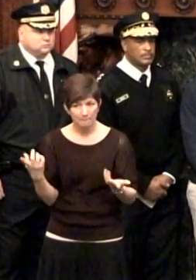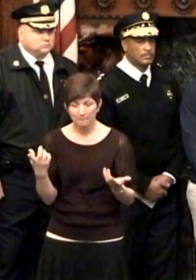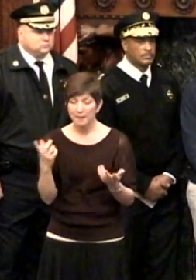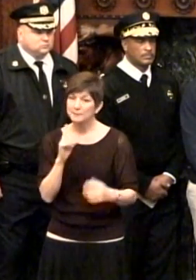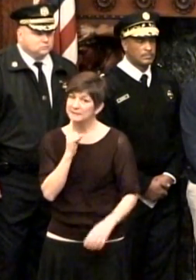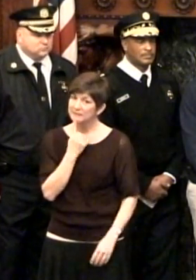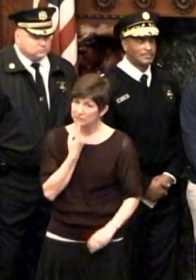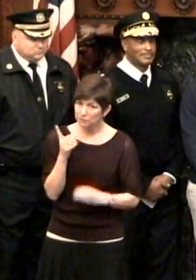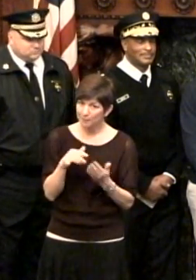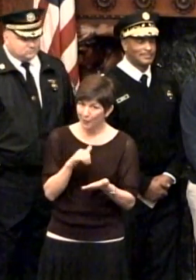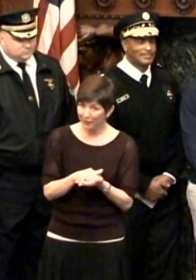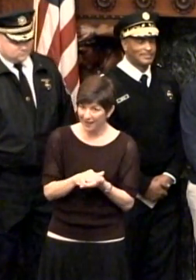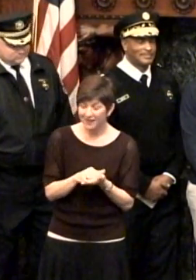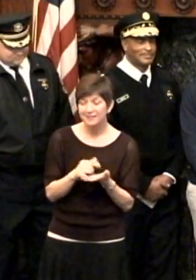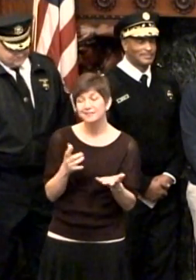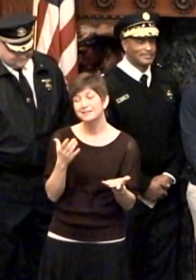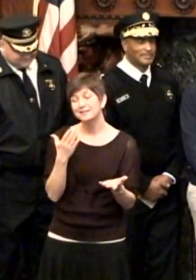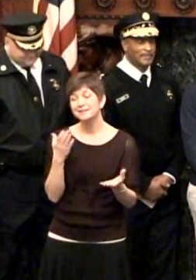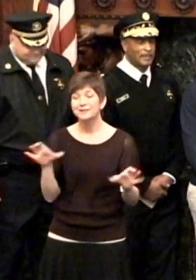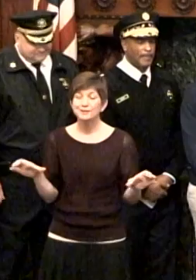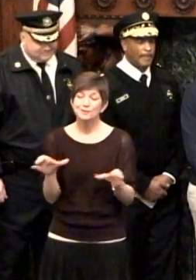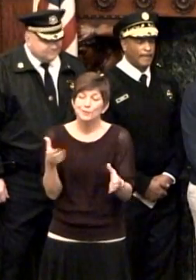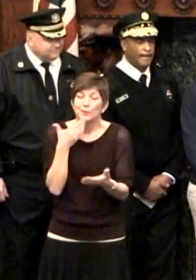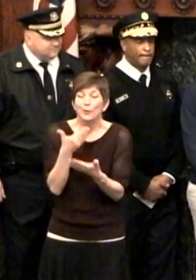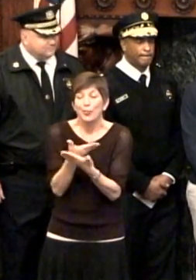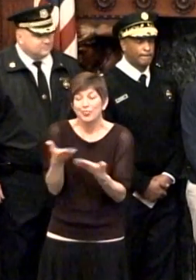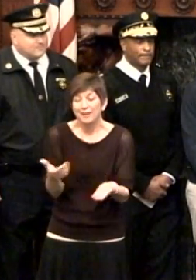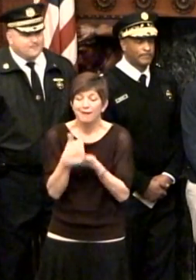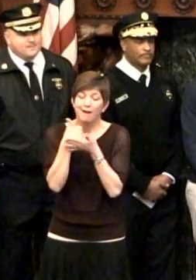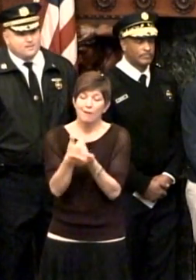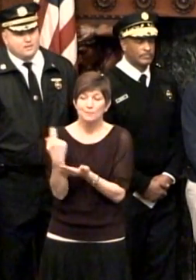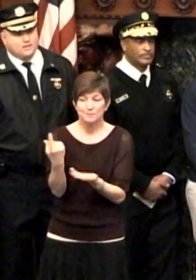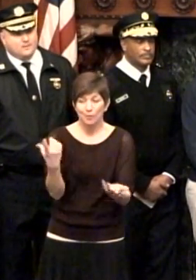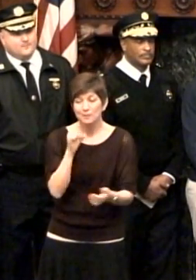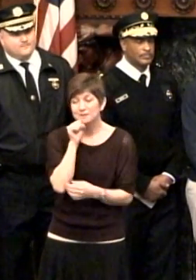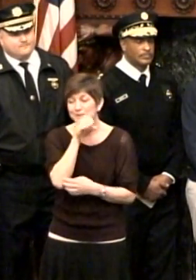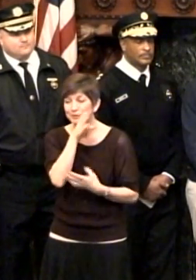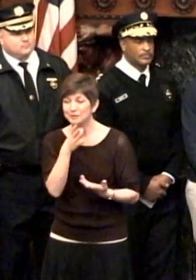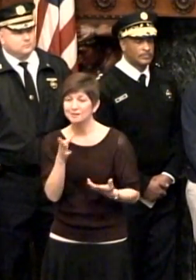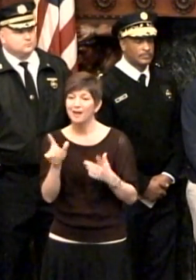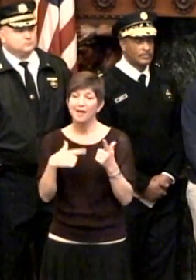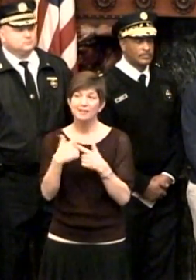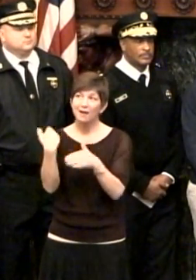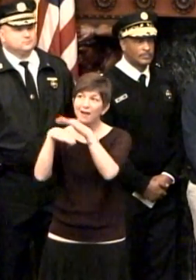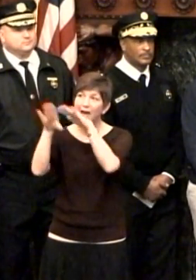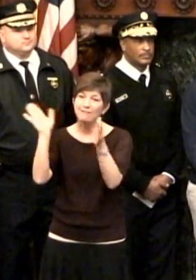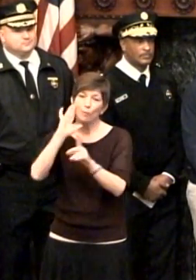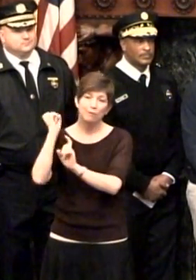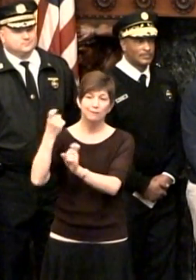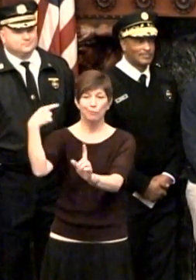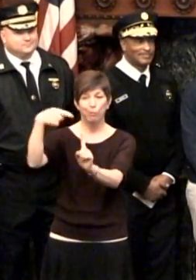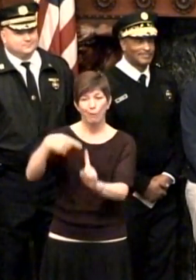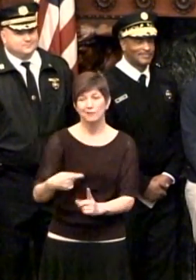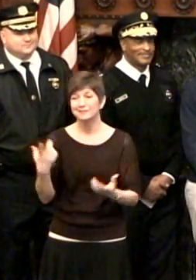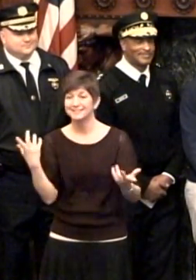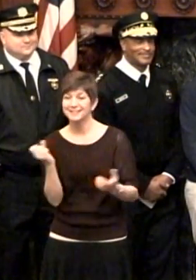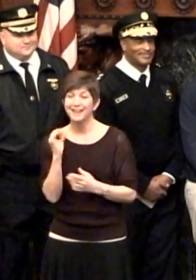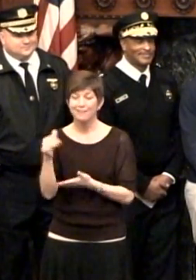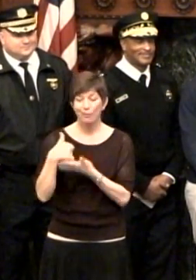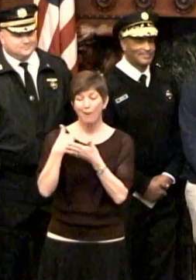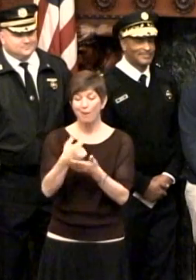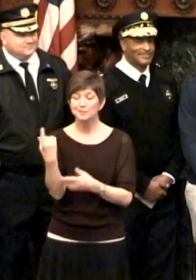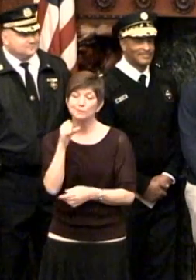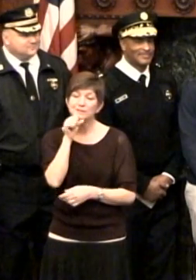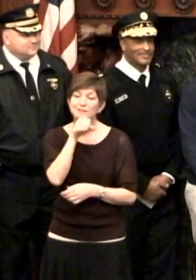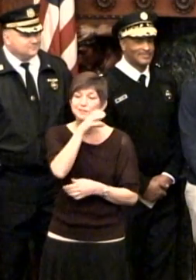very serious about that. Just do a good thing and help out a senior citizen. You'll get points in heaven if you clear a senior's sidewalk